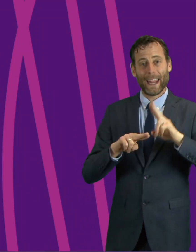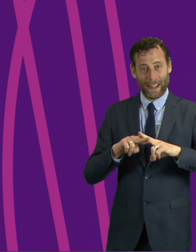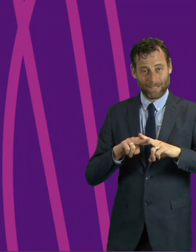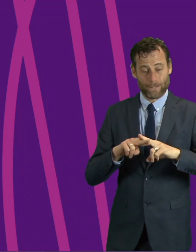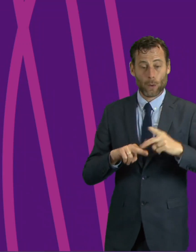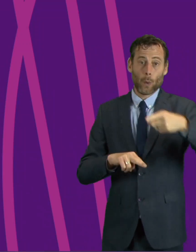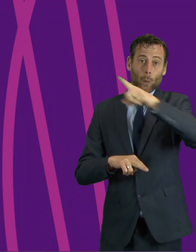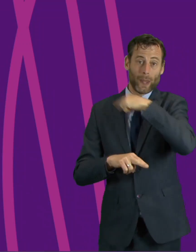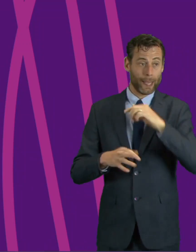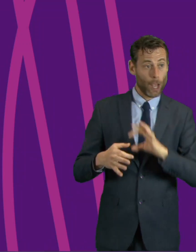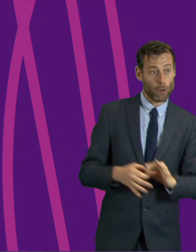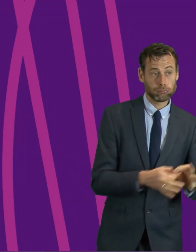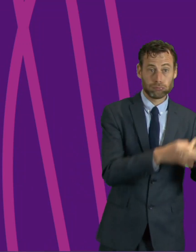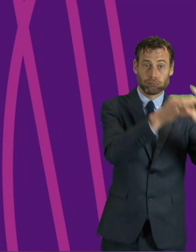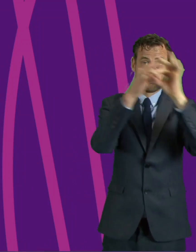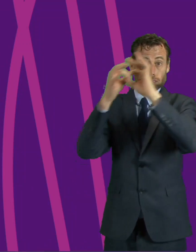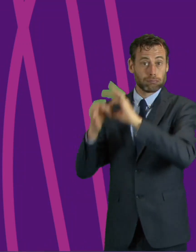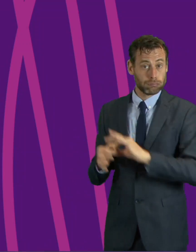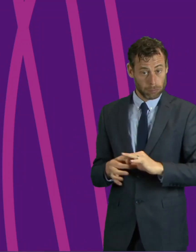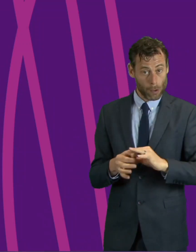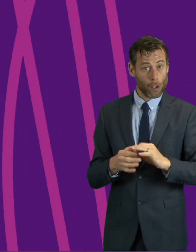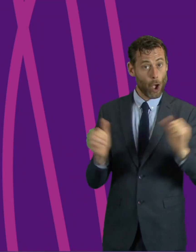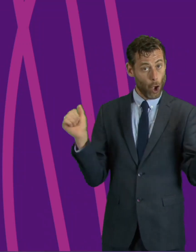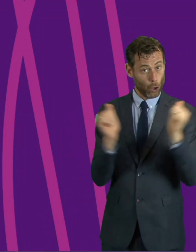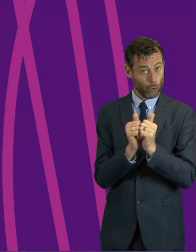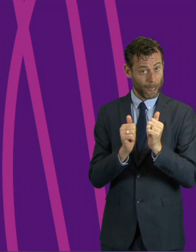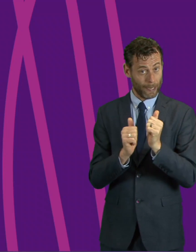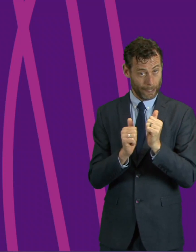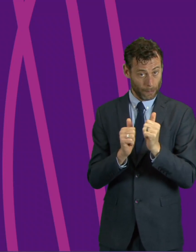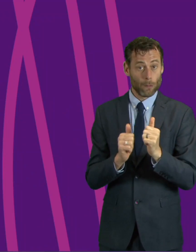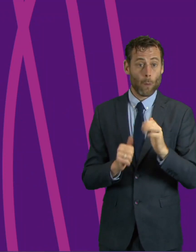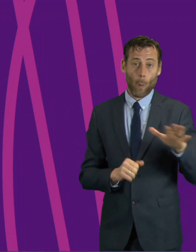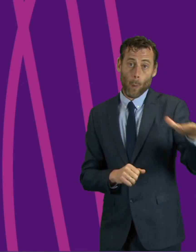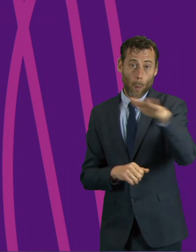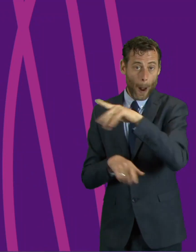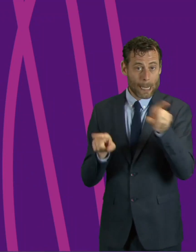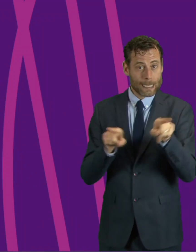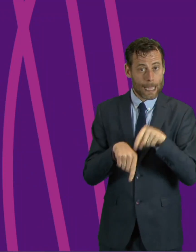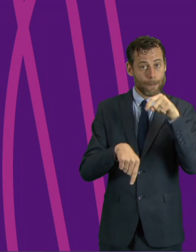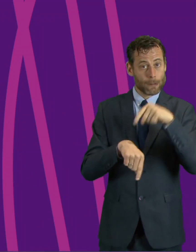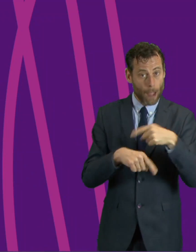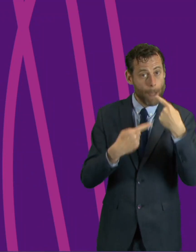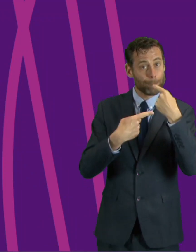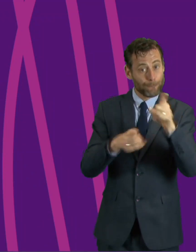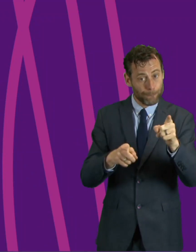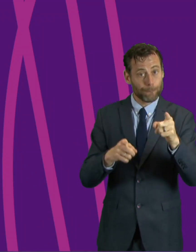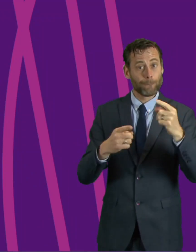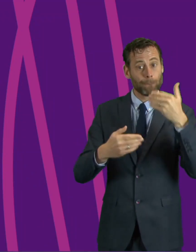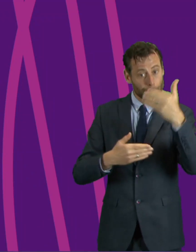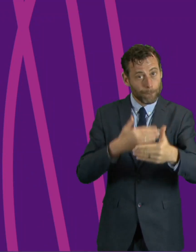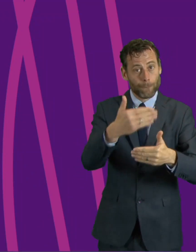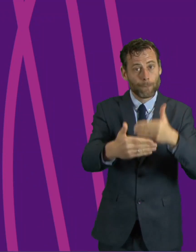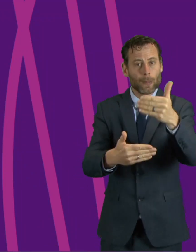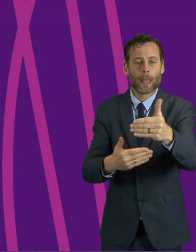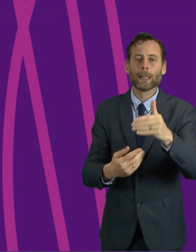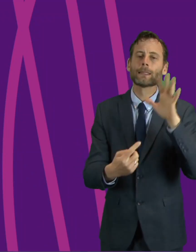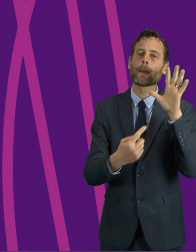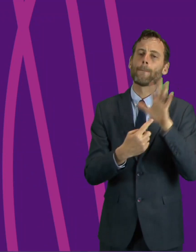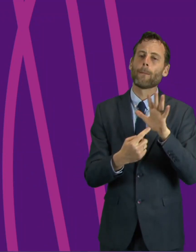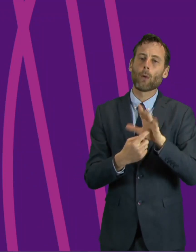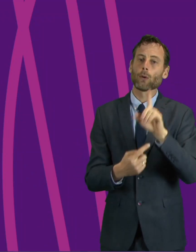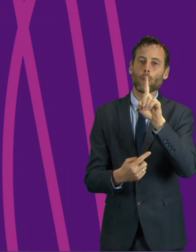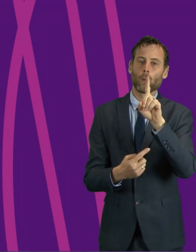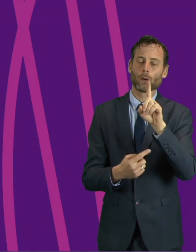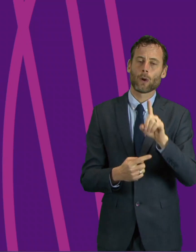at the pace of the part of the UK that is furthest behind in the infection curve, because not to do that would lead to parts of the UK